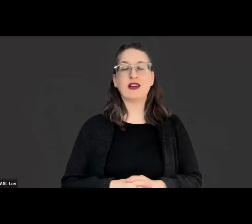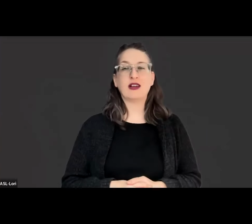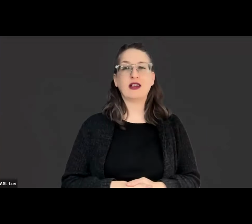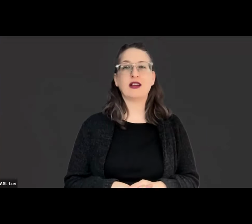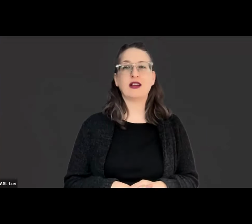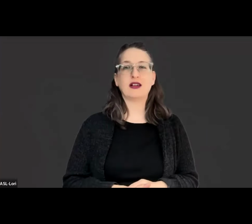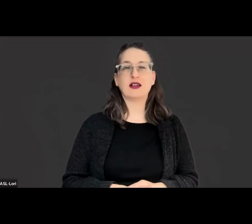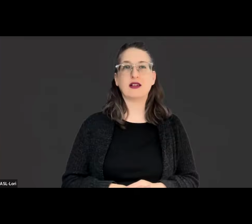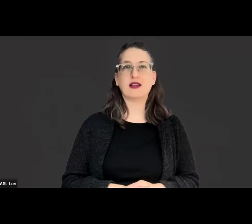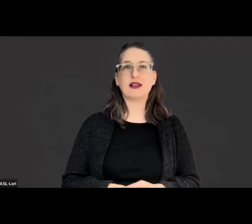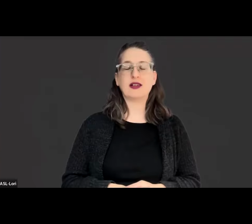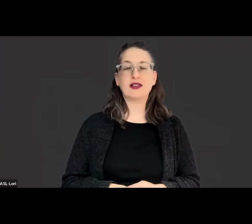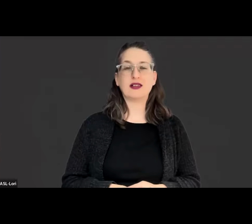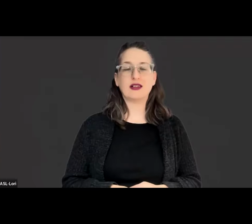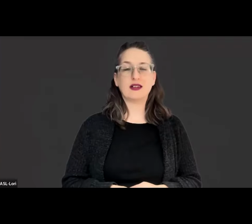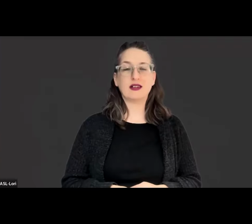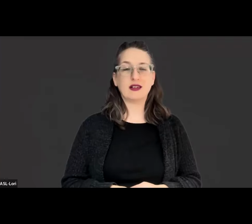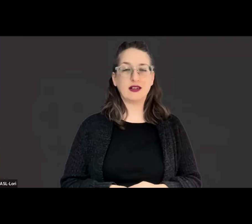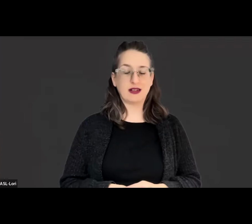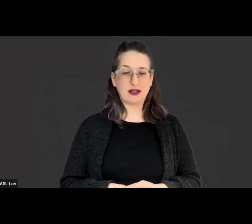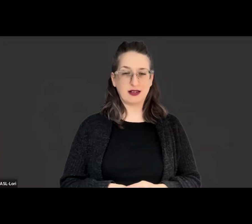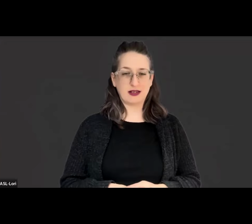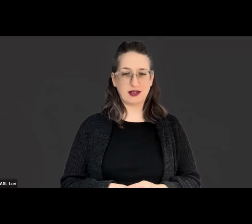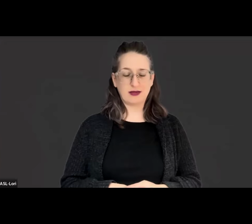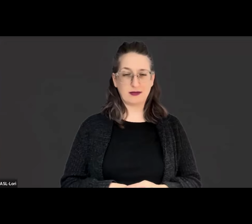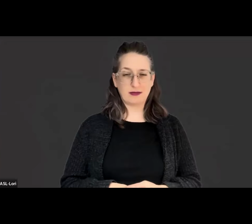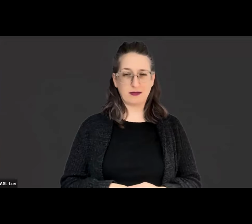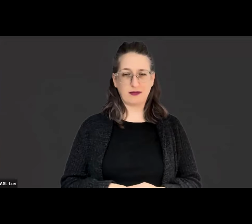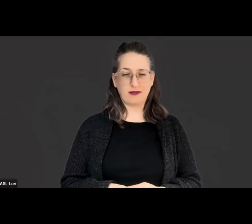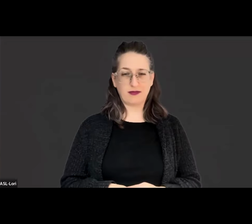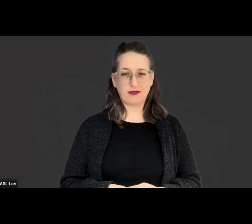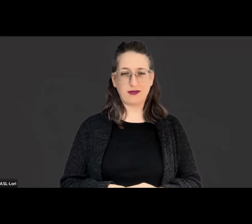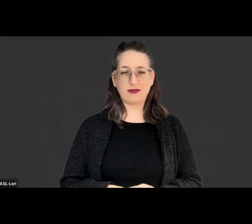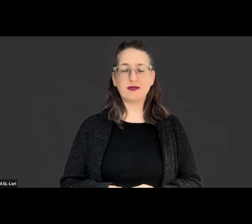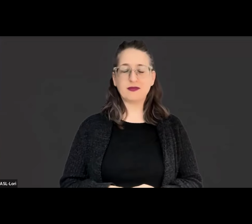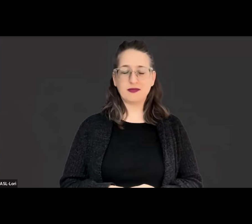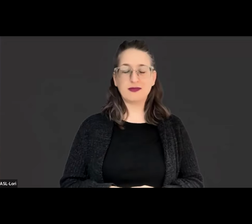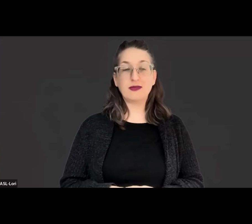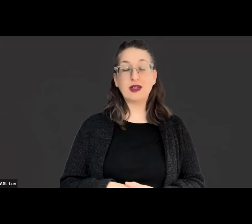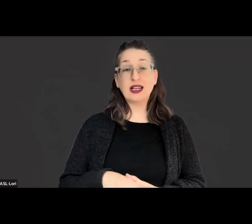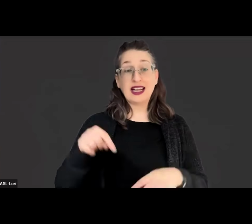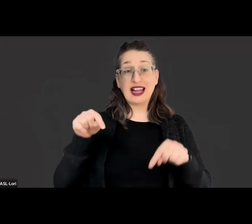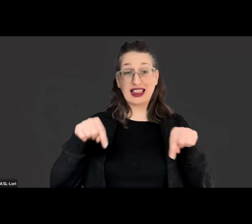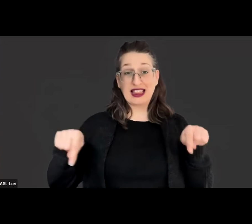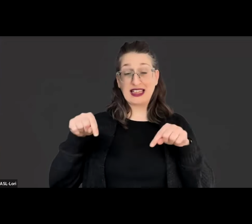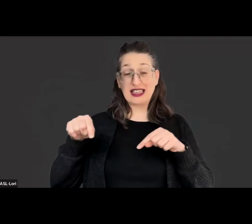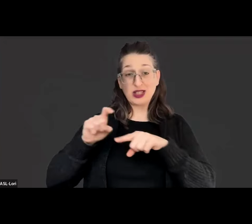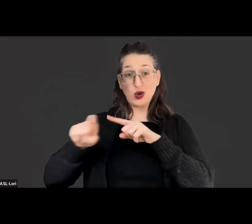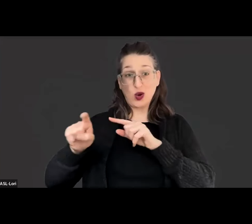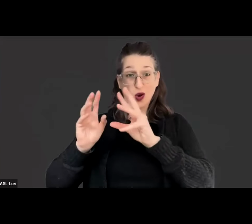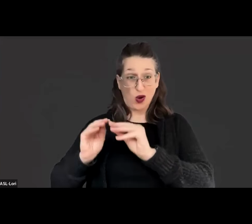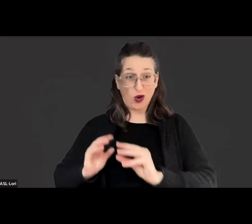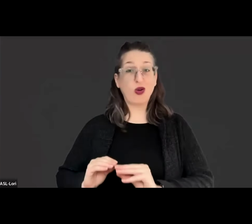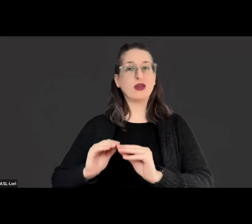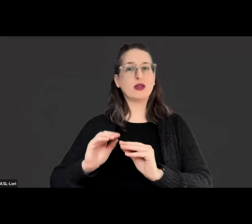are updating the location of the link for these calls and the recordings